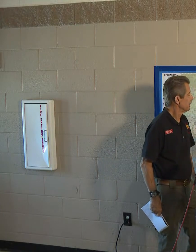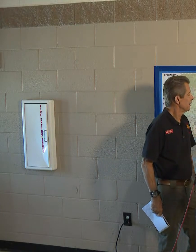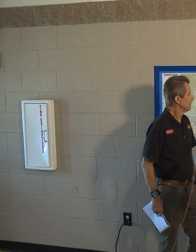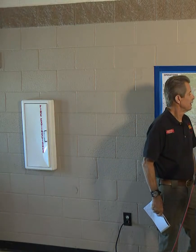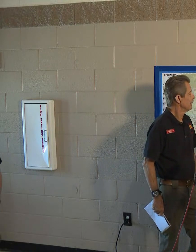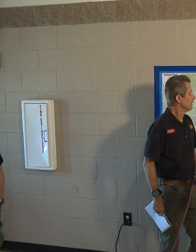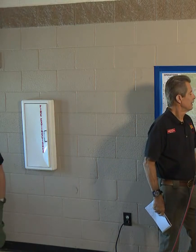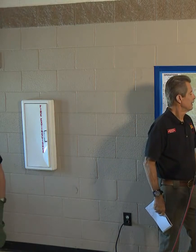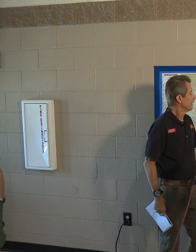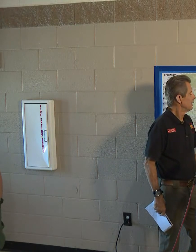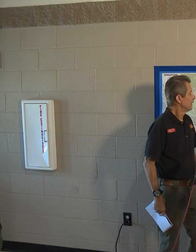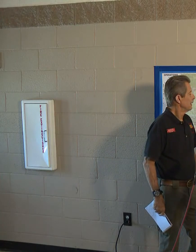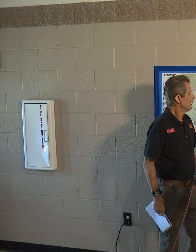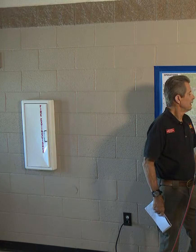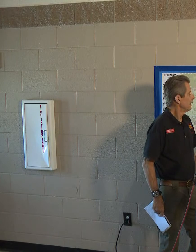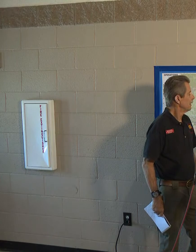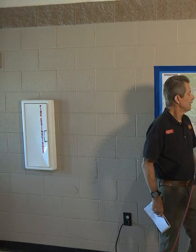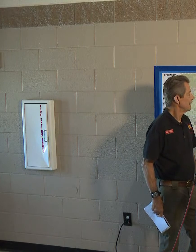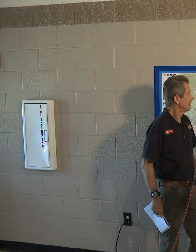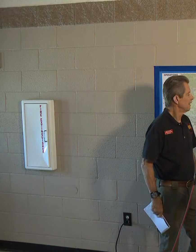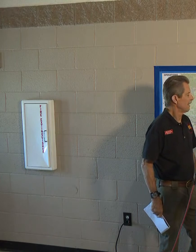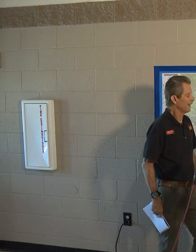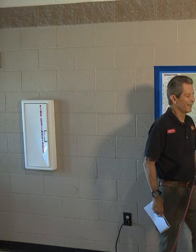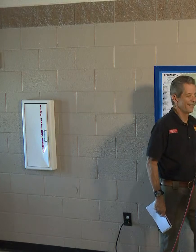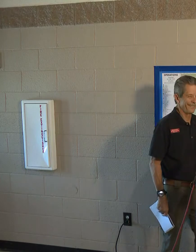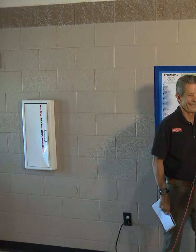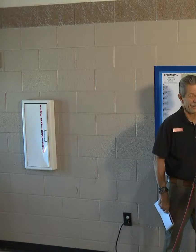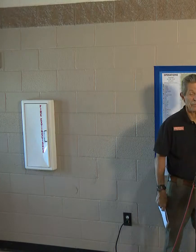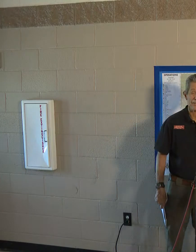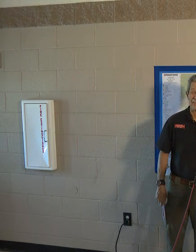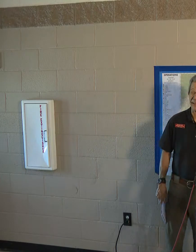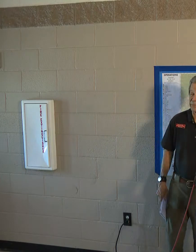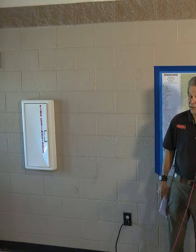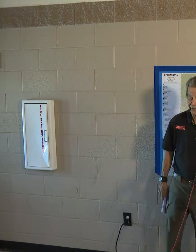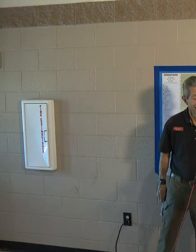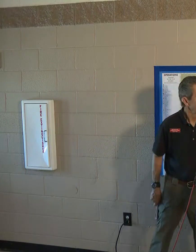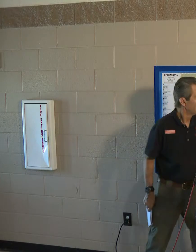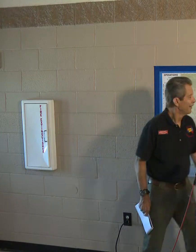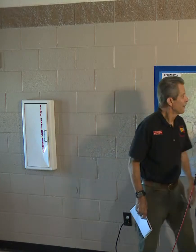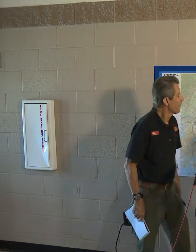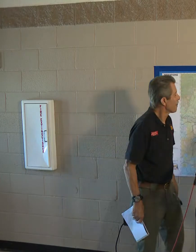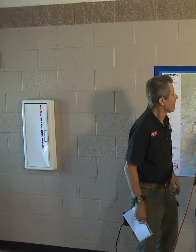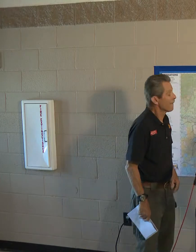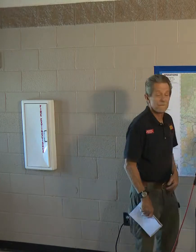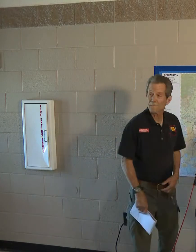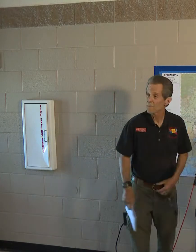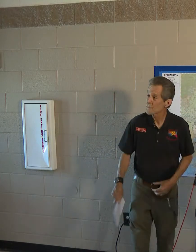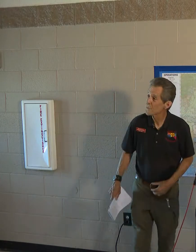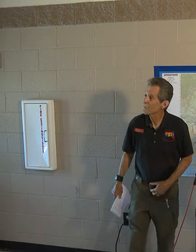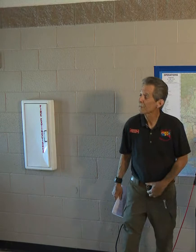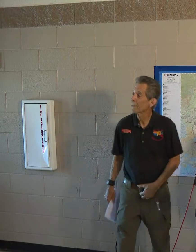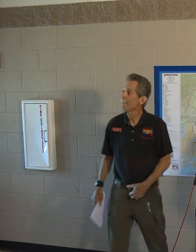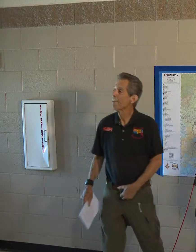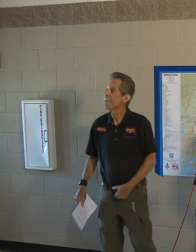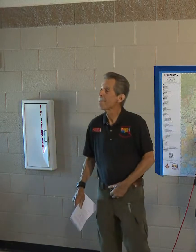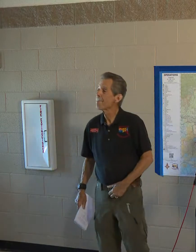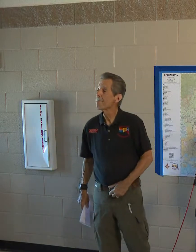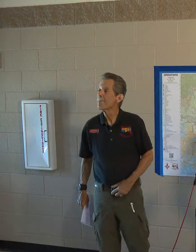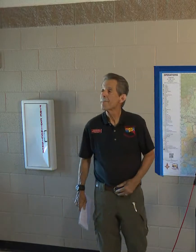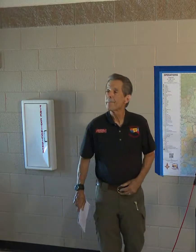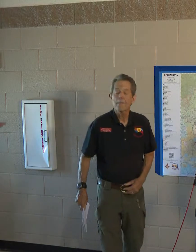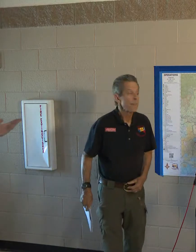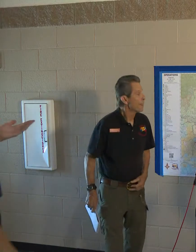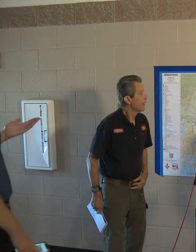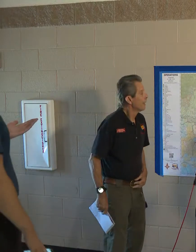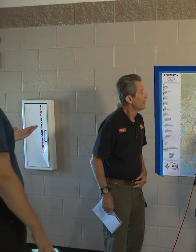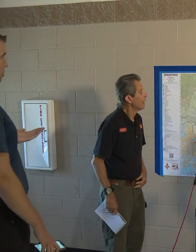area. 6-shooter. Where do they come up with these names? Good Western names. Is there a mark, like where would you describe where that fire